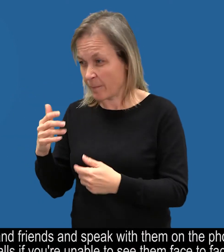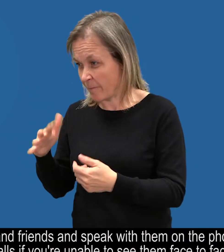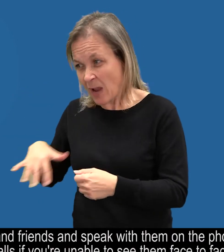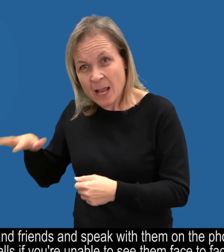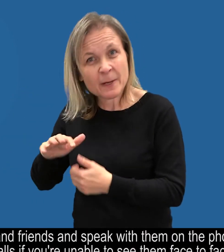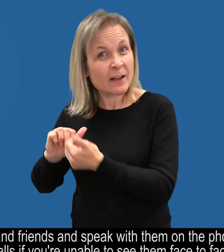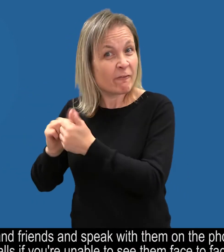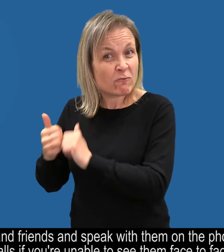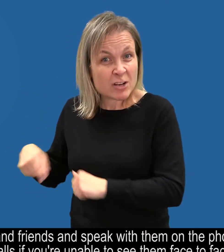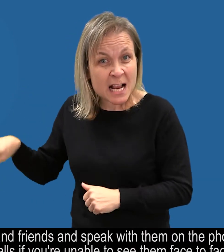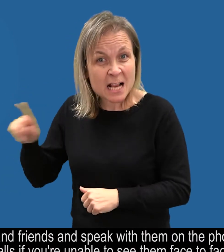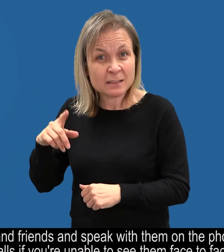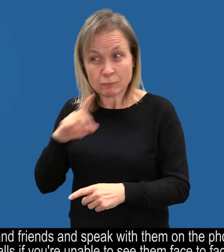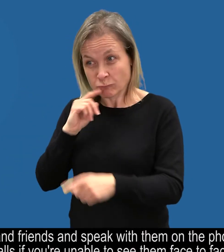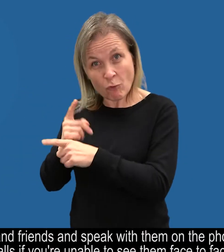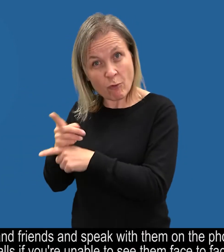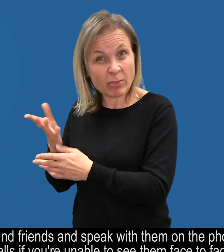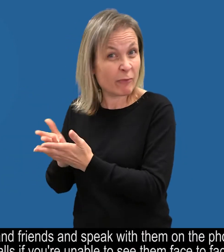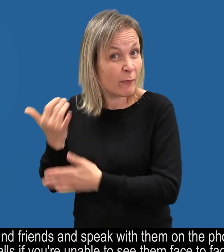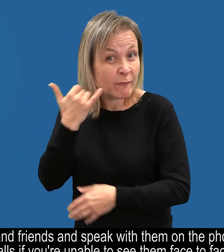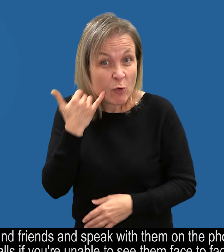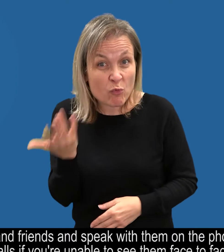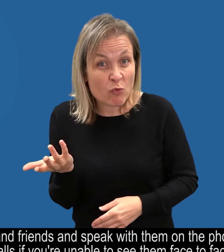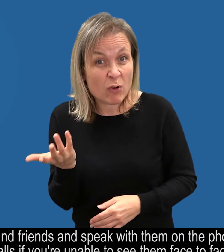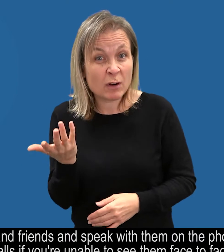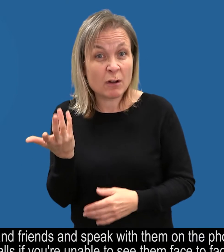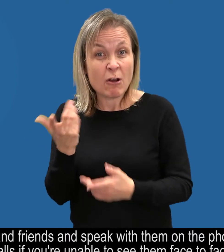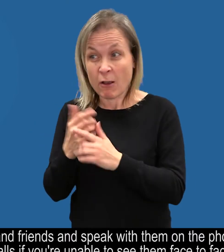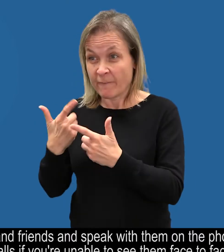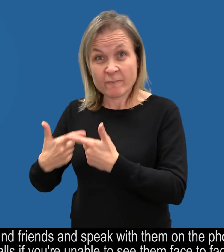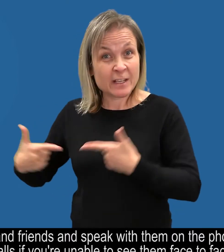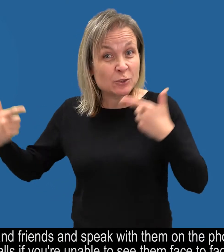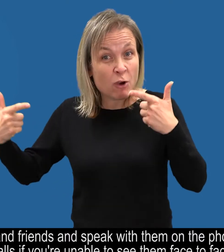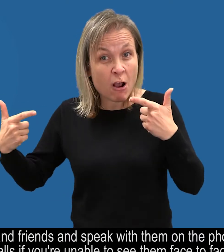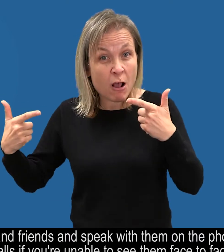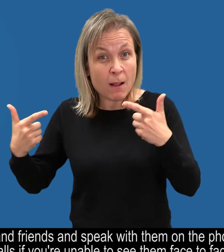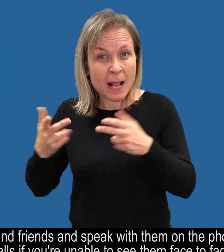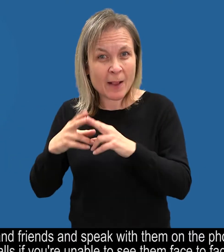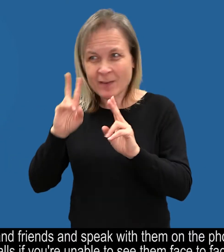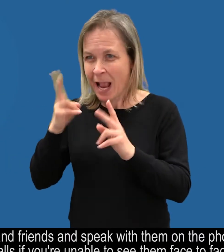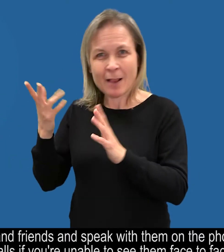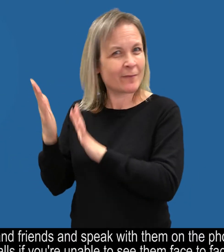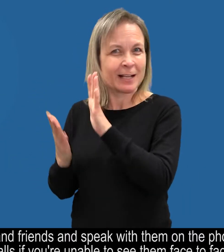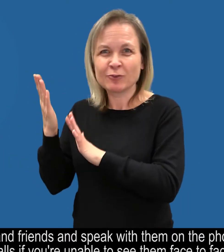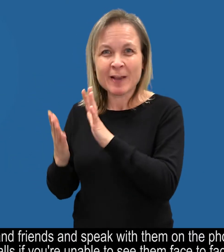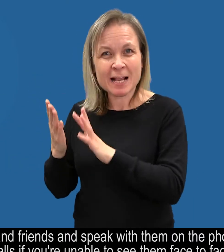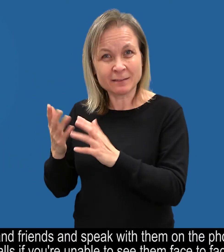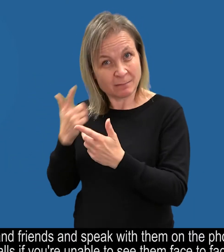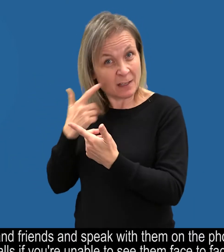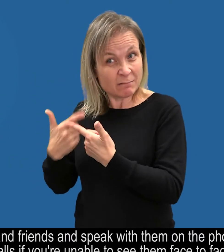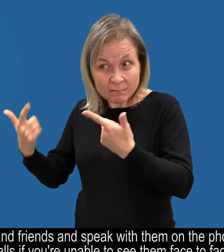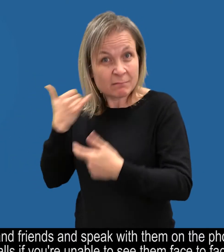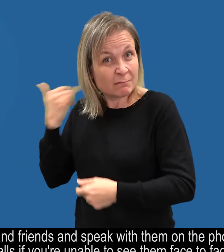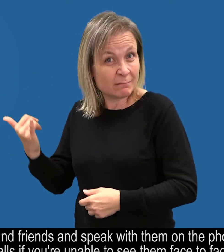Reach out to family and friends and speak with them on the phone or through video calls if you're unable to see them face to face.